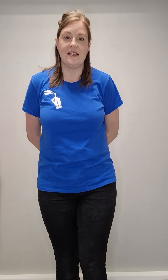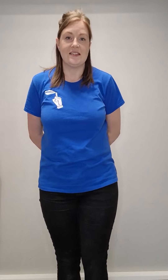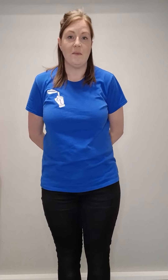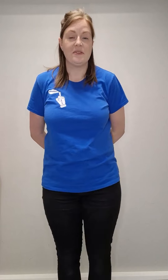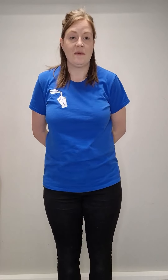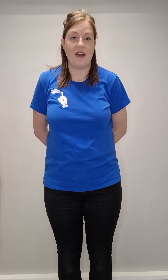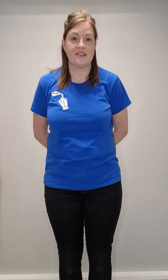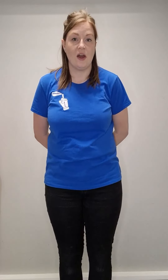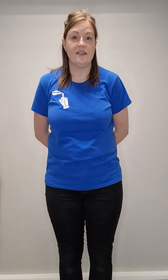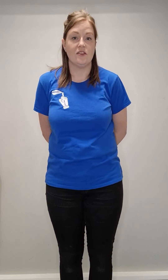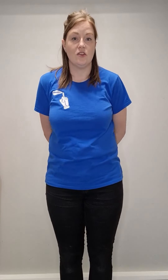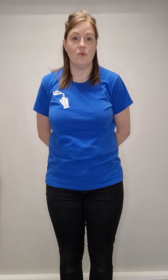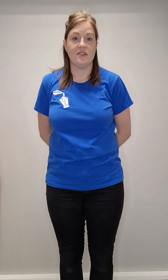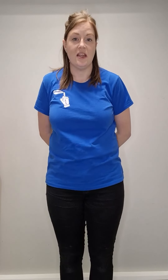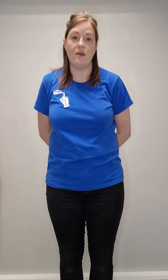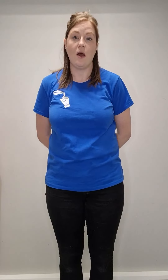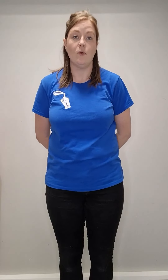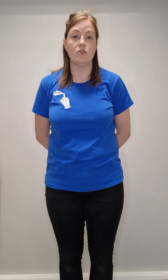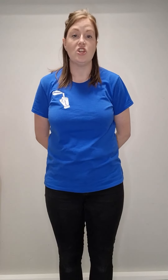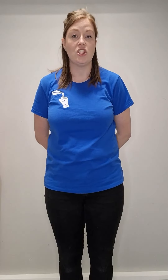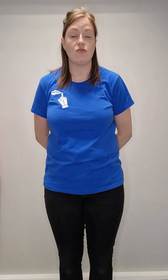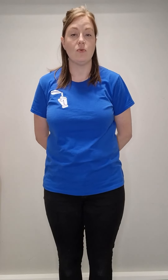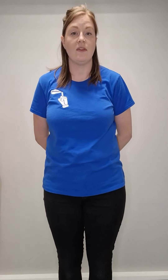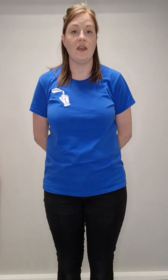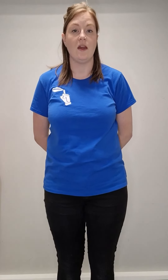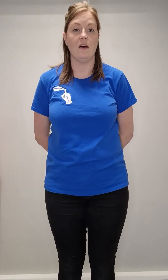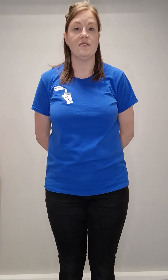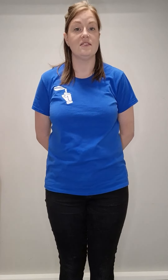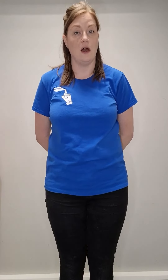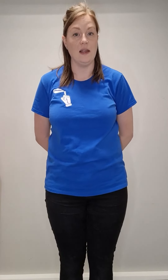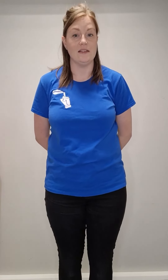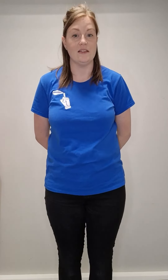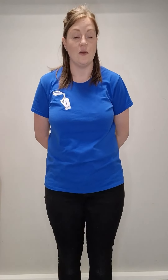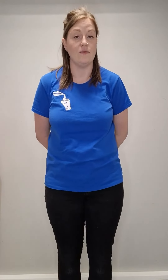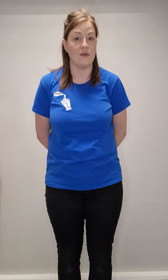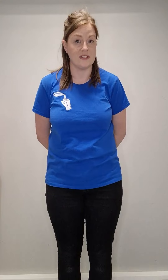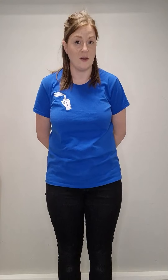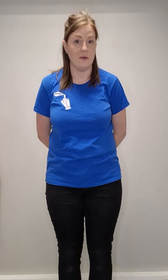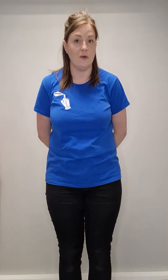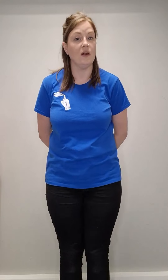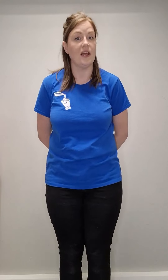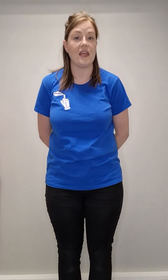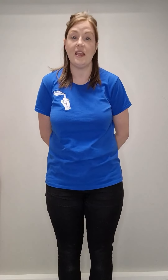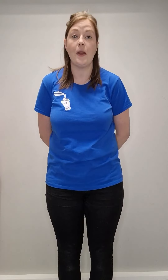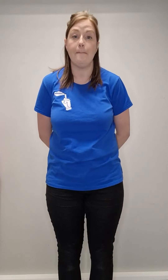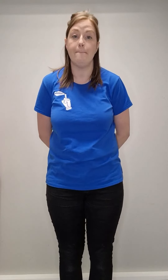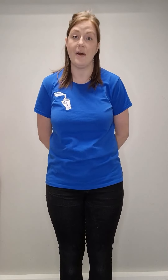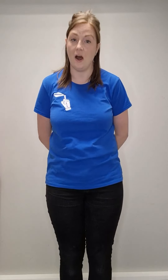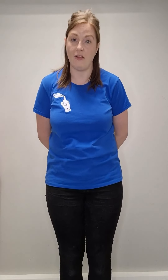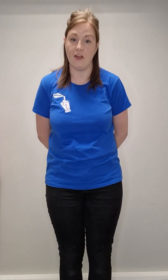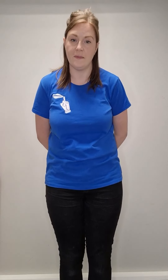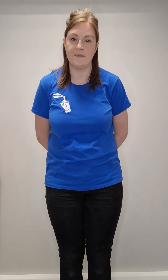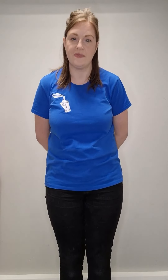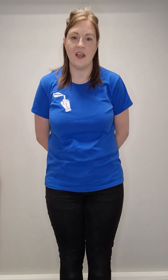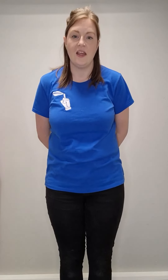Next up, some of our signs that you will see are more gestural than they are signs. So for example, like in bath.